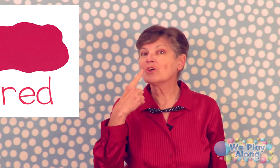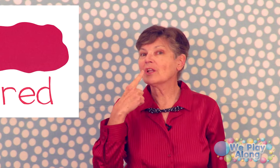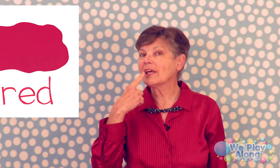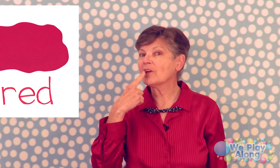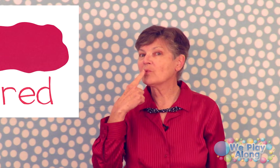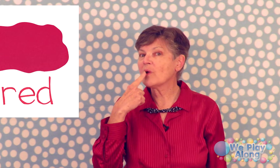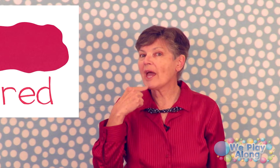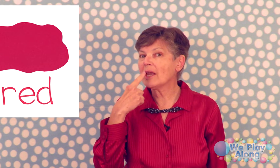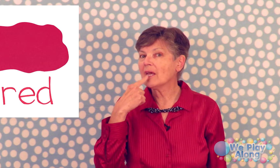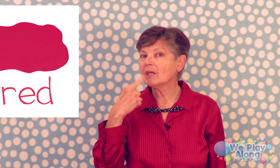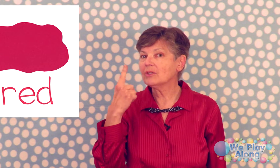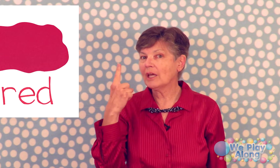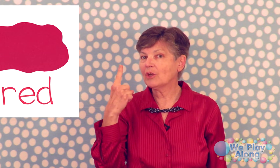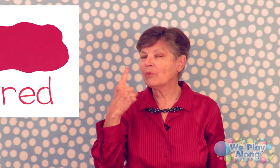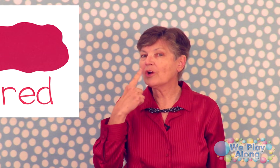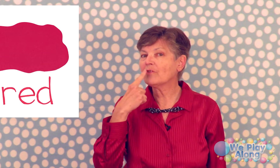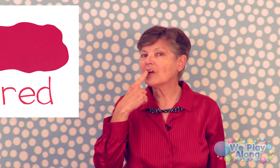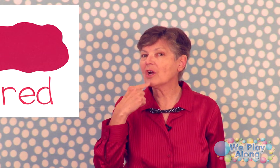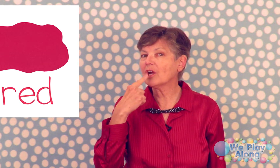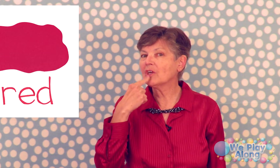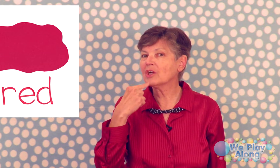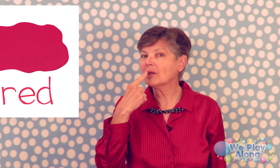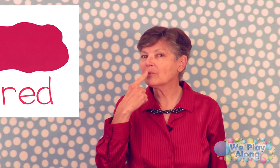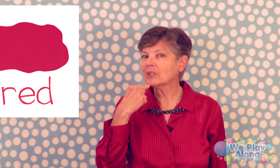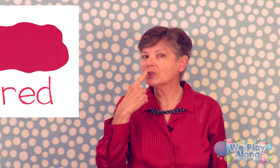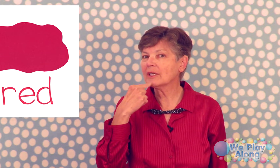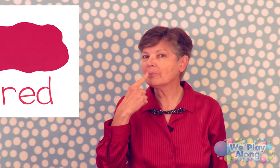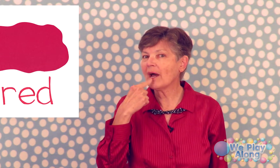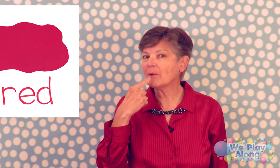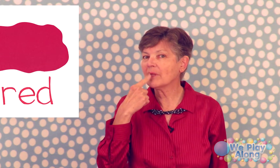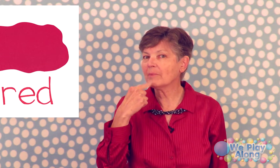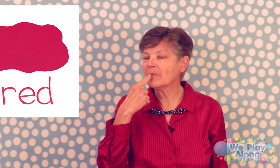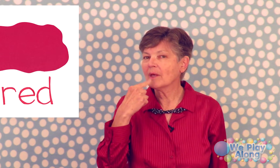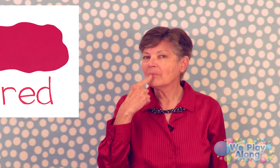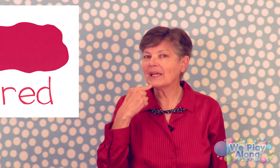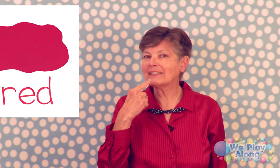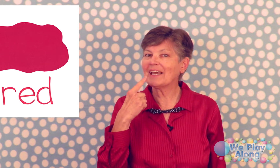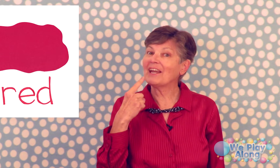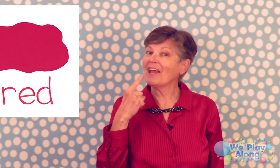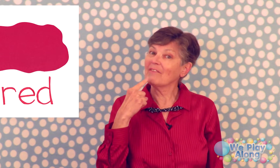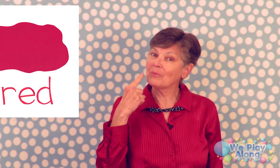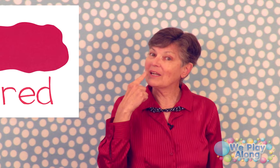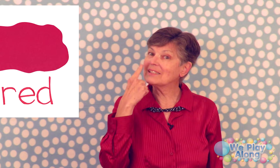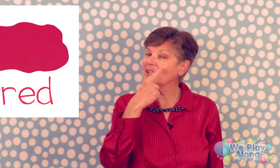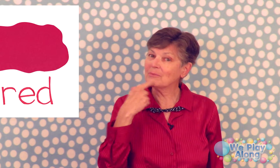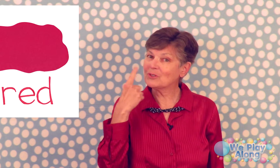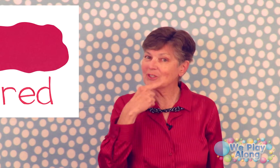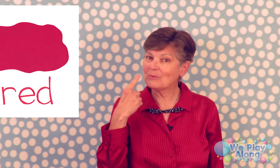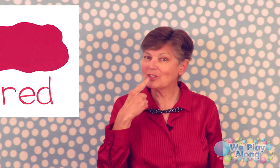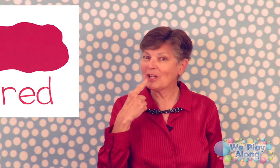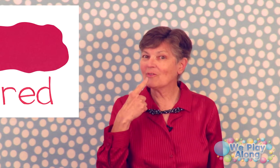the letter red, you take your pointer finger and you're going to brush your bottom lip, because again, everybody's lips are some shade of